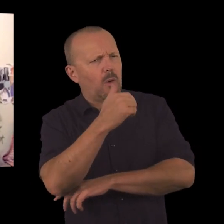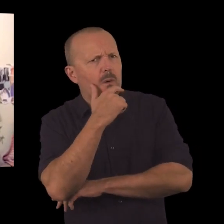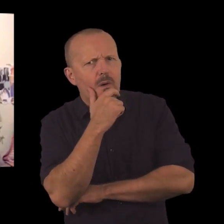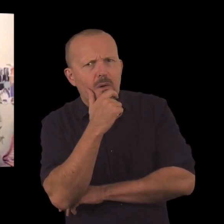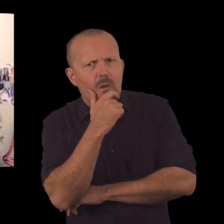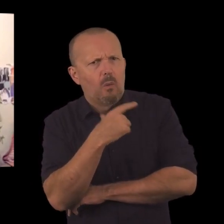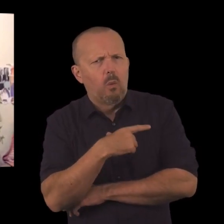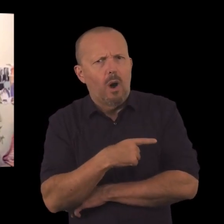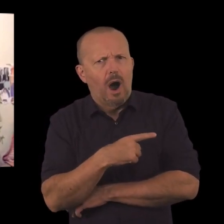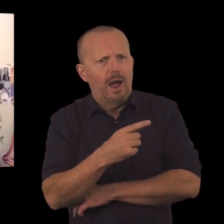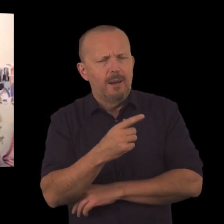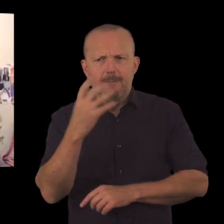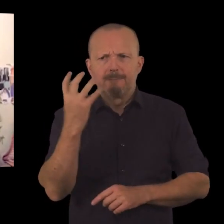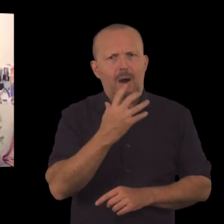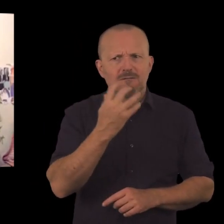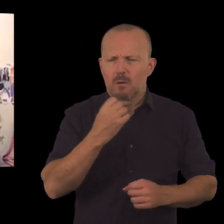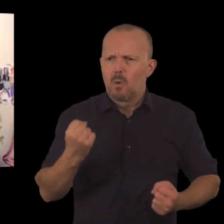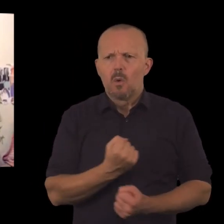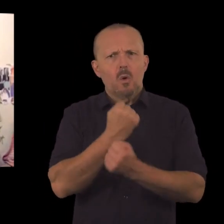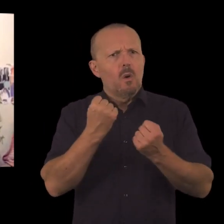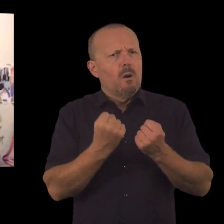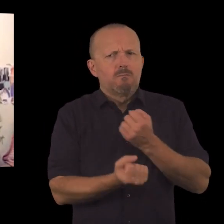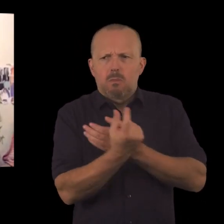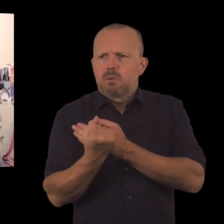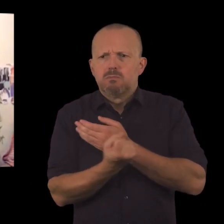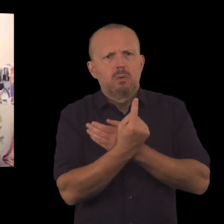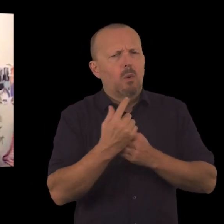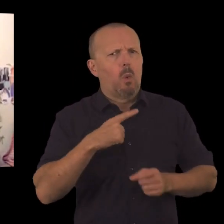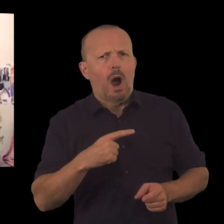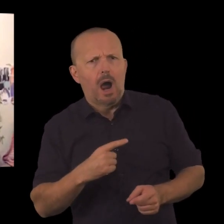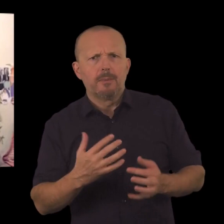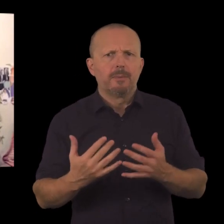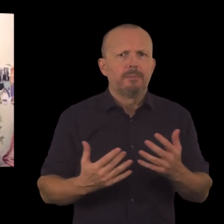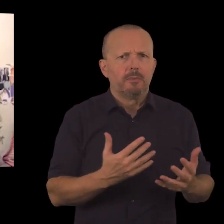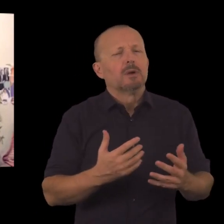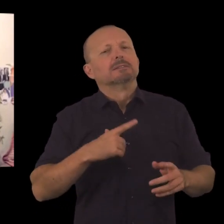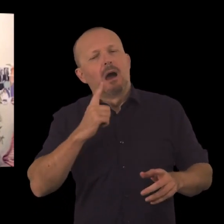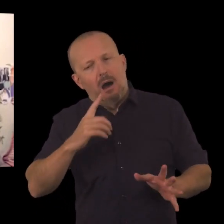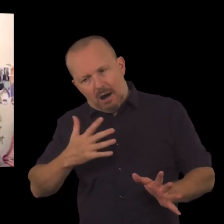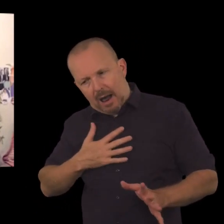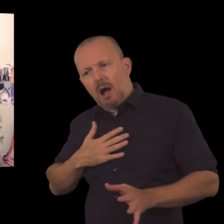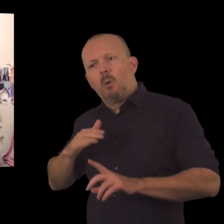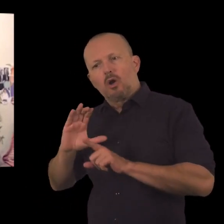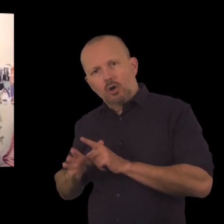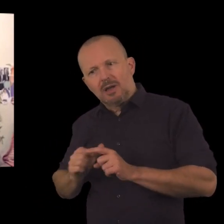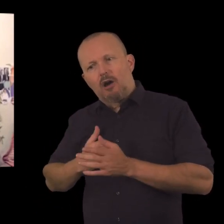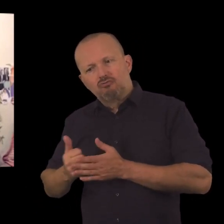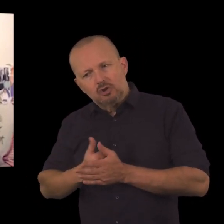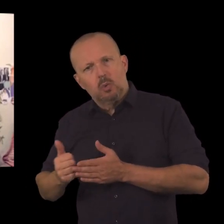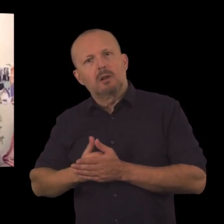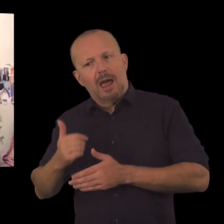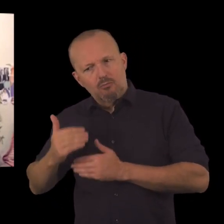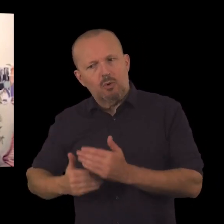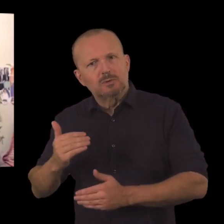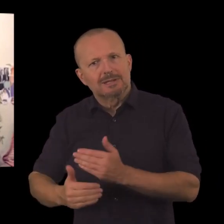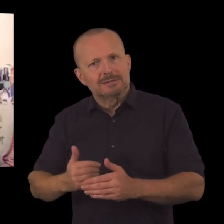what do you think it is? How come these things are happening? And you can tie it all down to it's our rituals, it's our